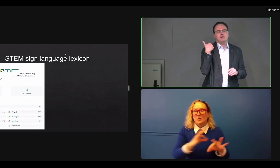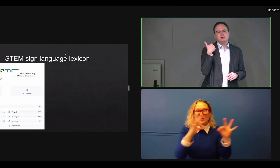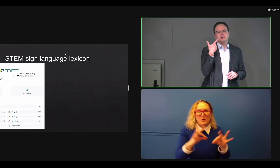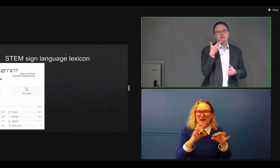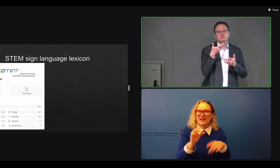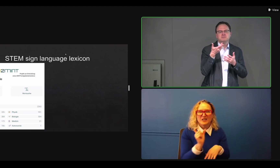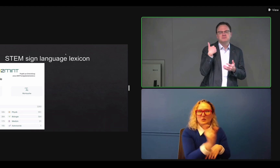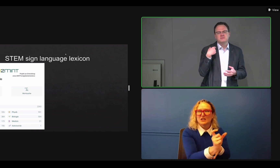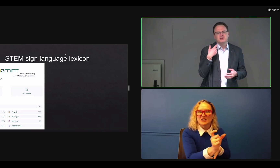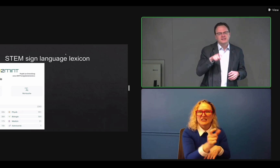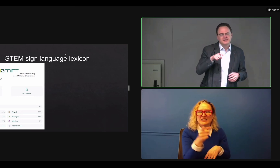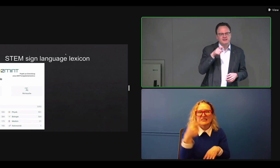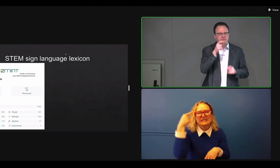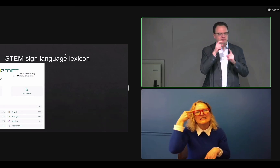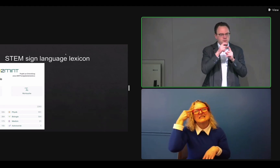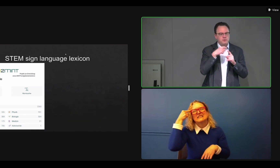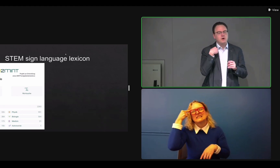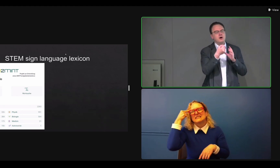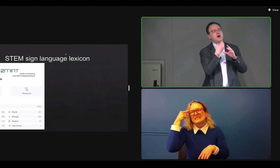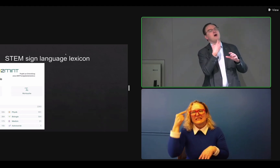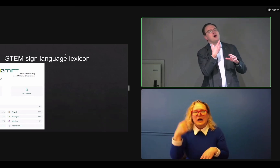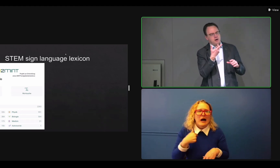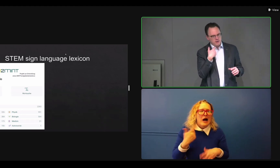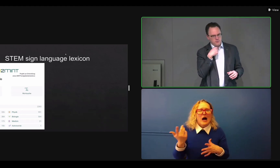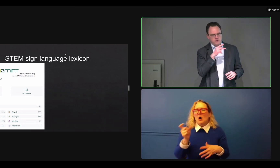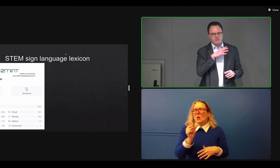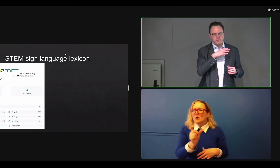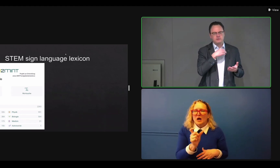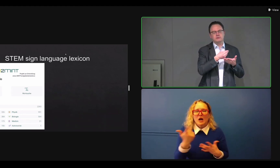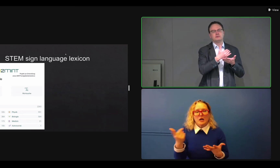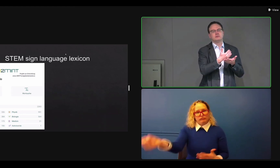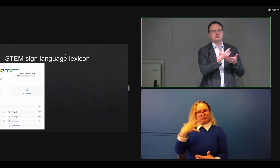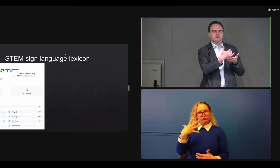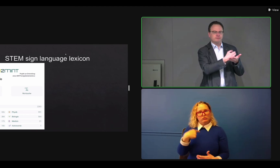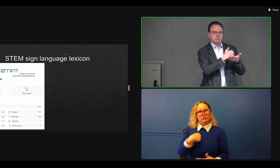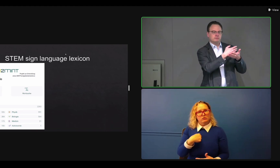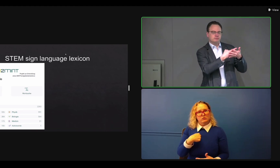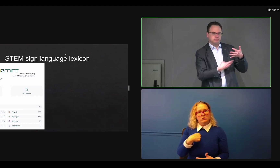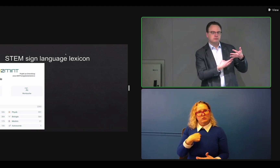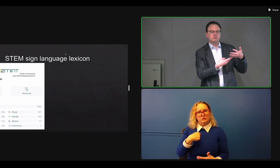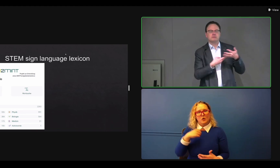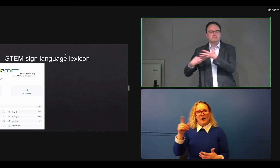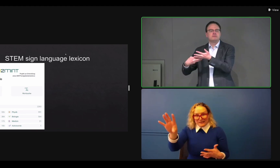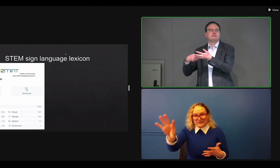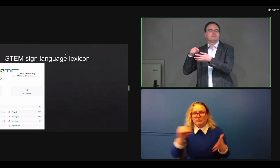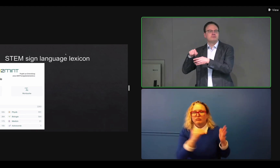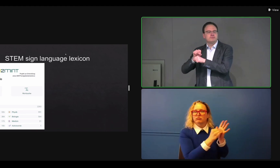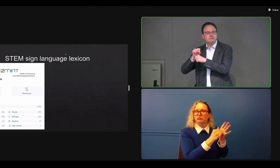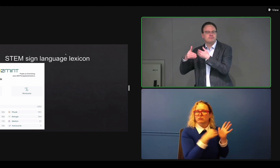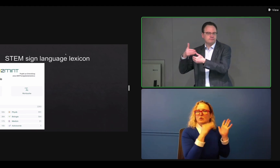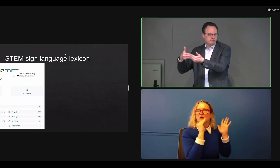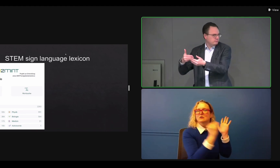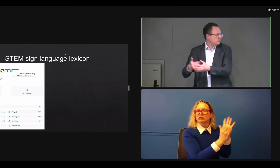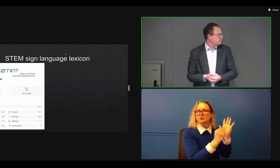If there isn't one, you can email us and ask about that vocabulary word. We are keeping a